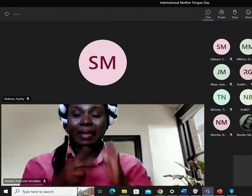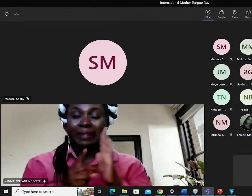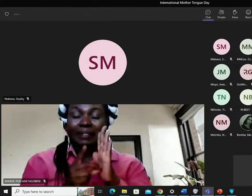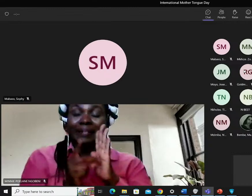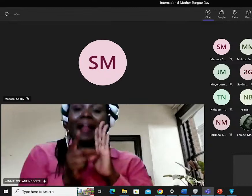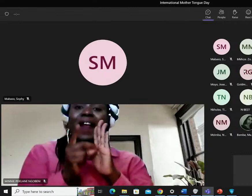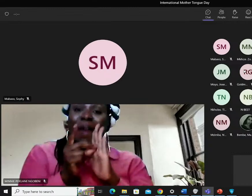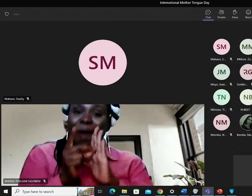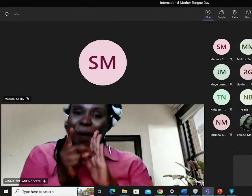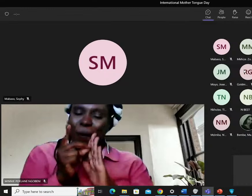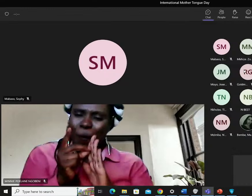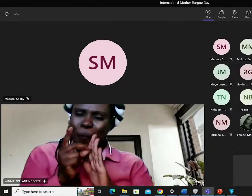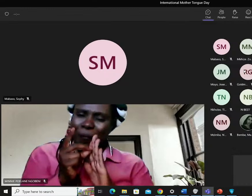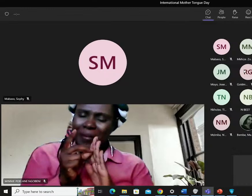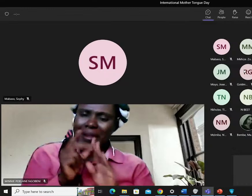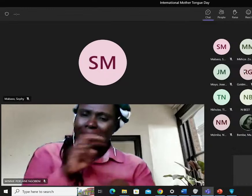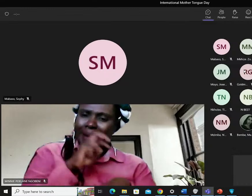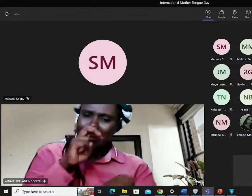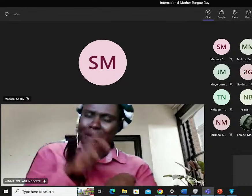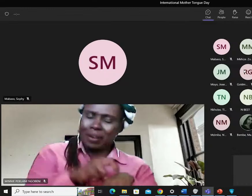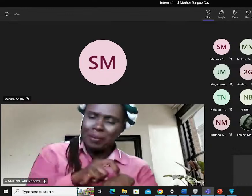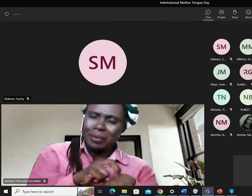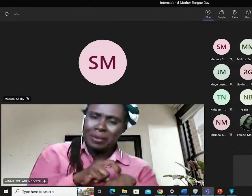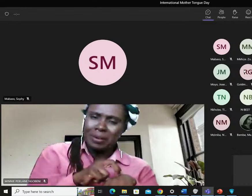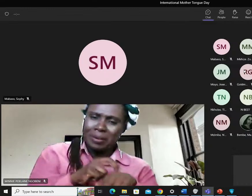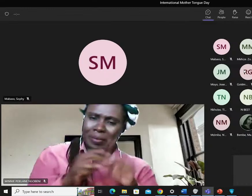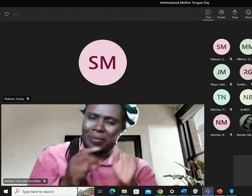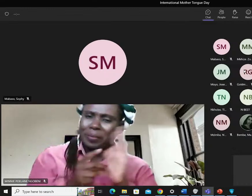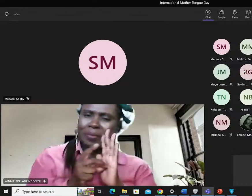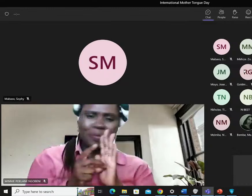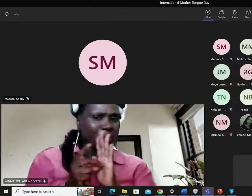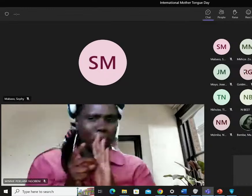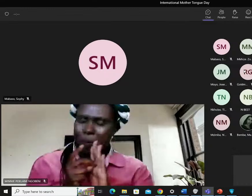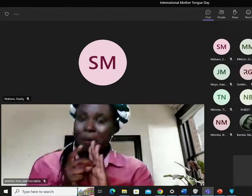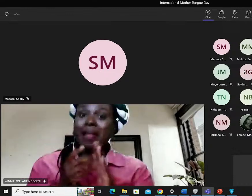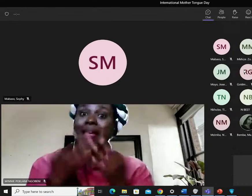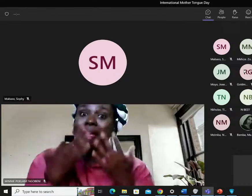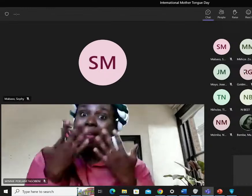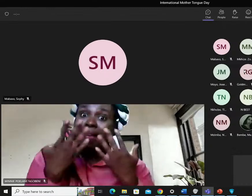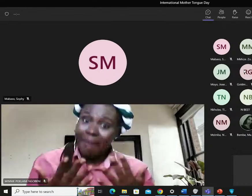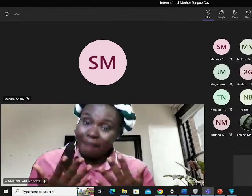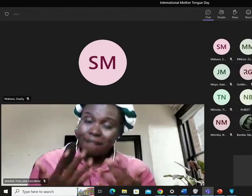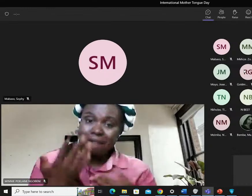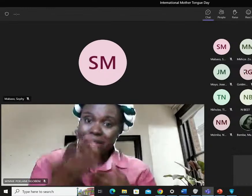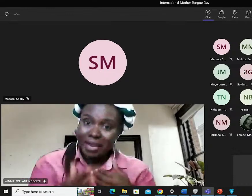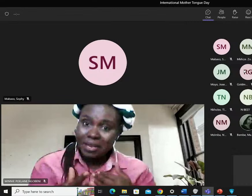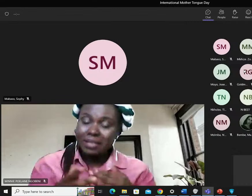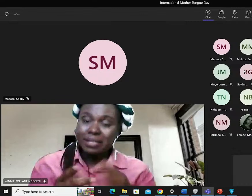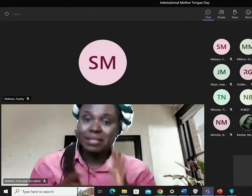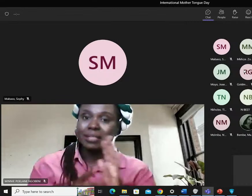They don't need to be developed. They are developed. Now